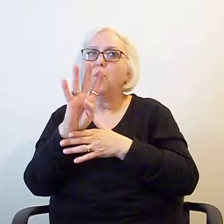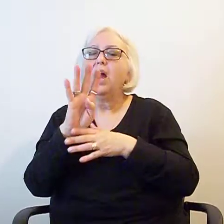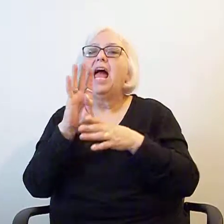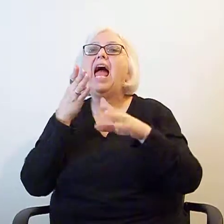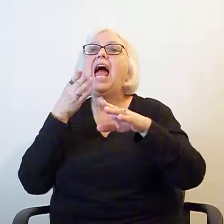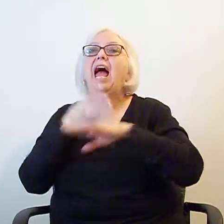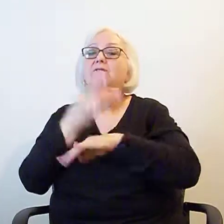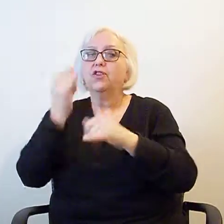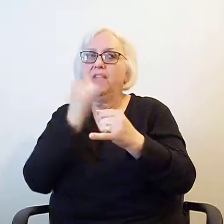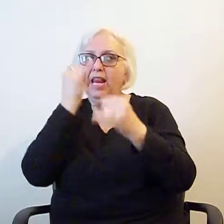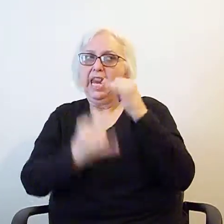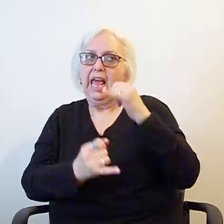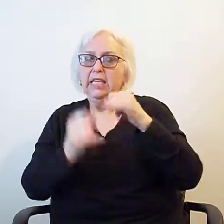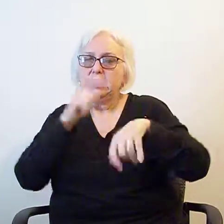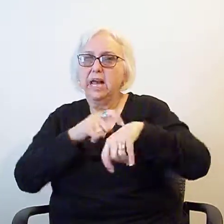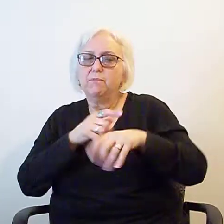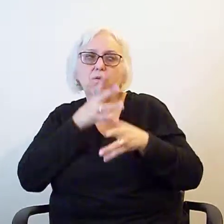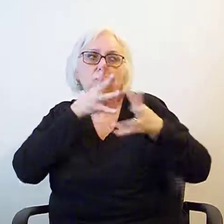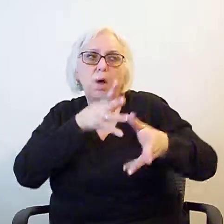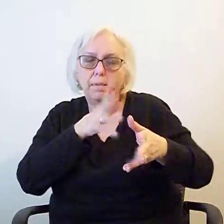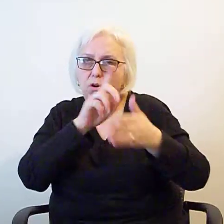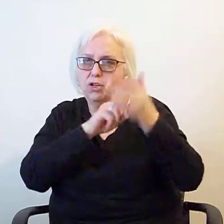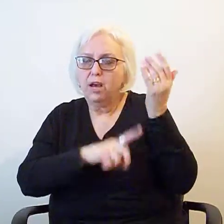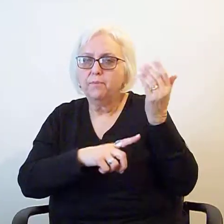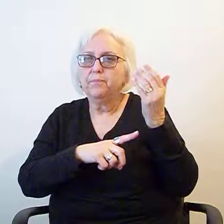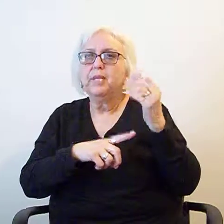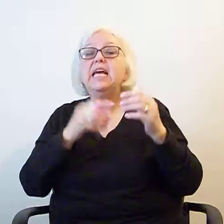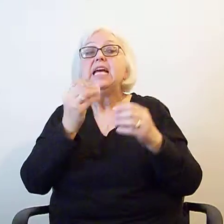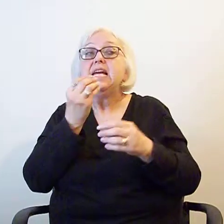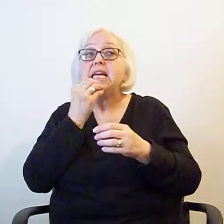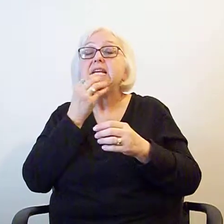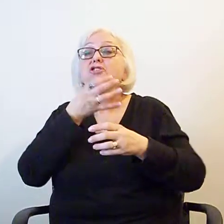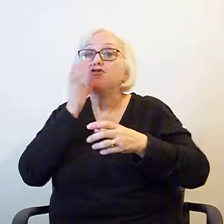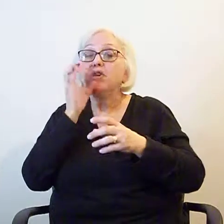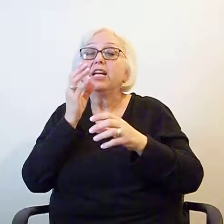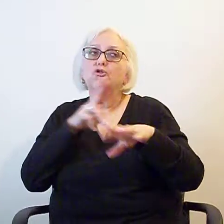episode. You should be eating and drinking normally before you return to services.